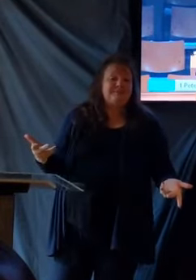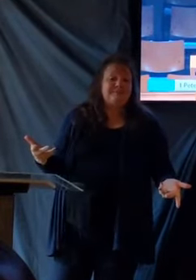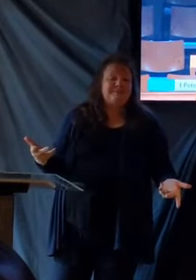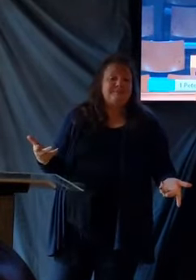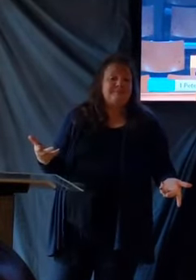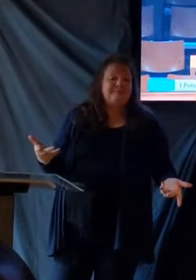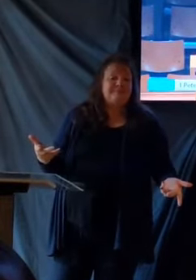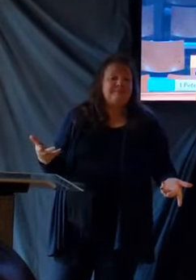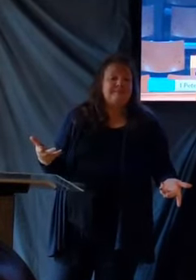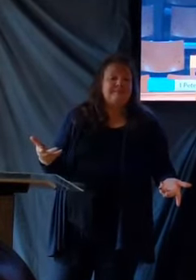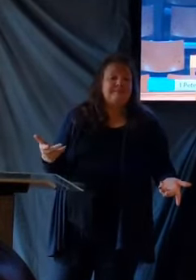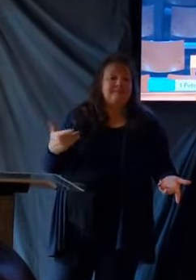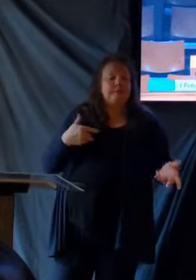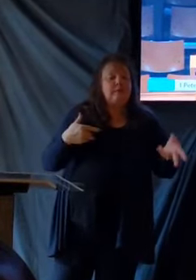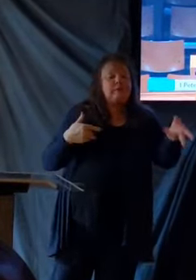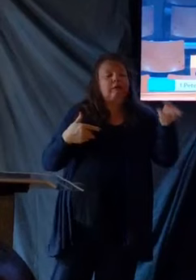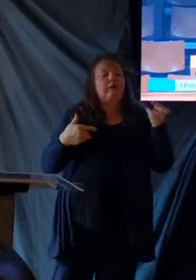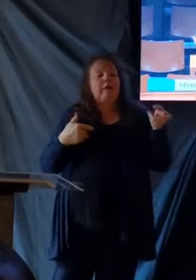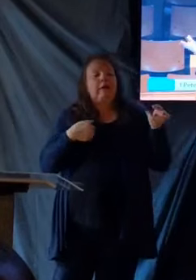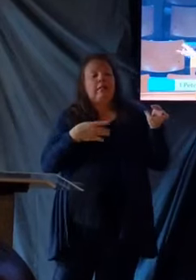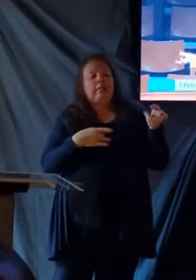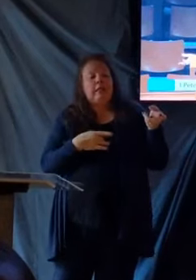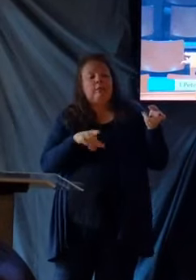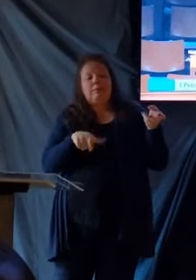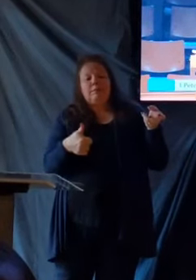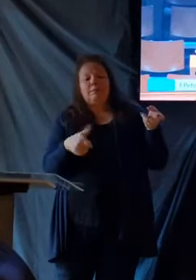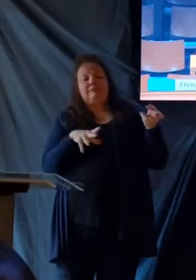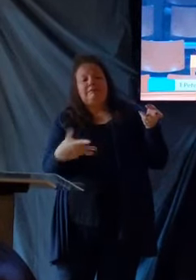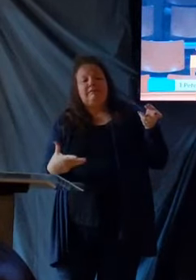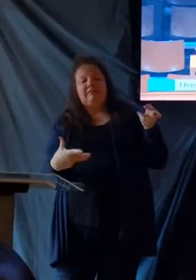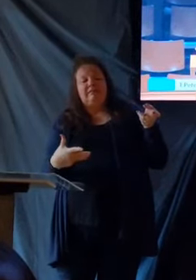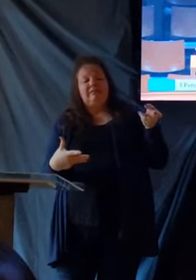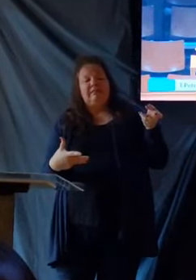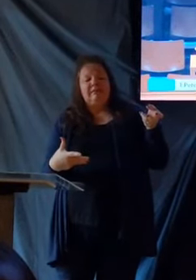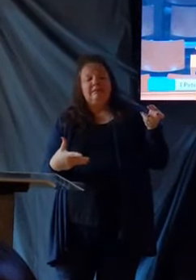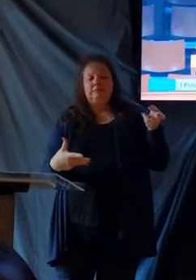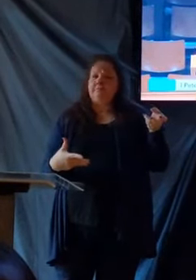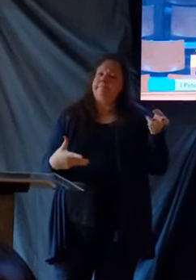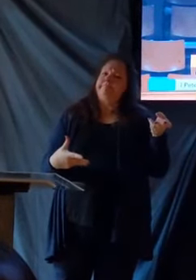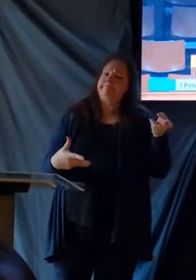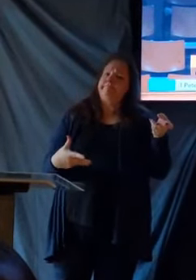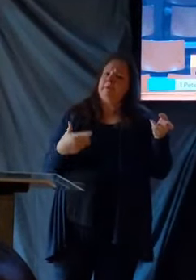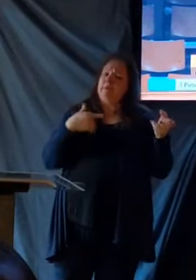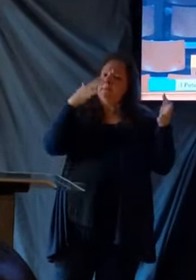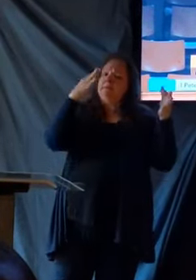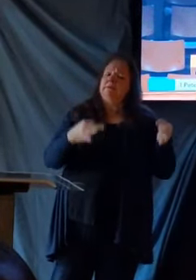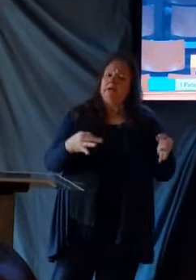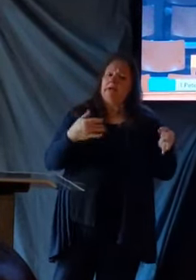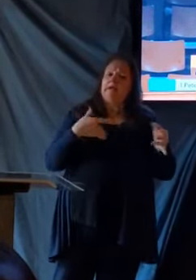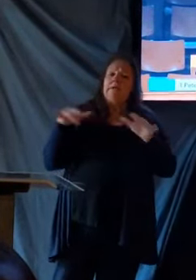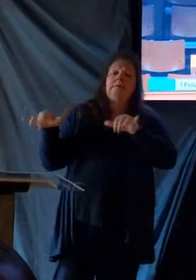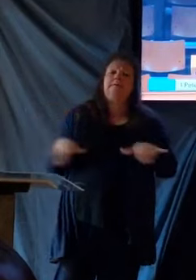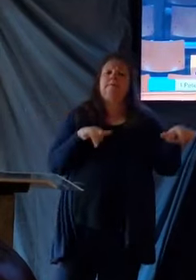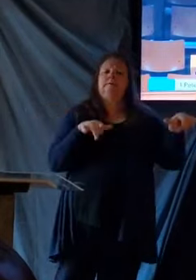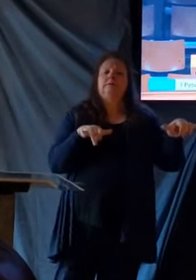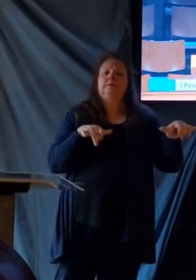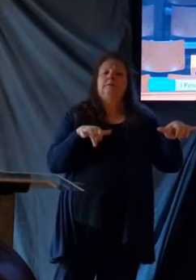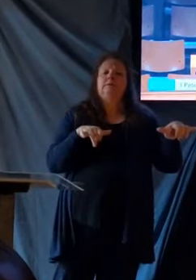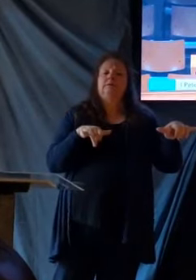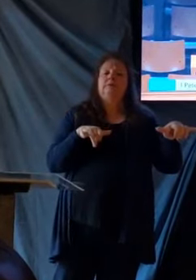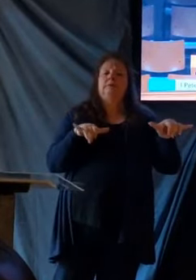So we begin to dismantle part of the word, then we have to dismantle the other part. We decide we're going to be consistent, so we